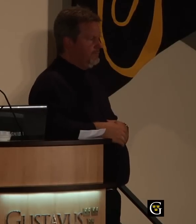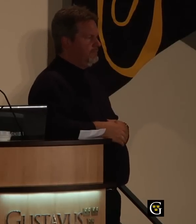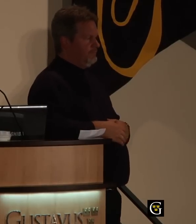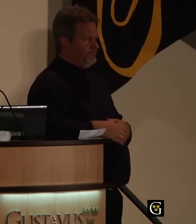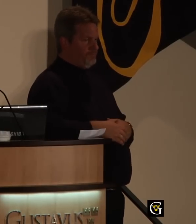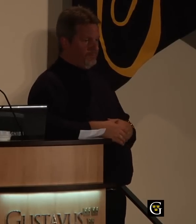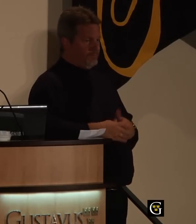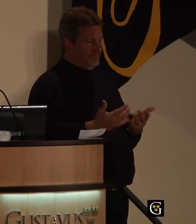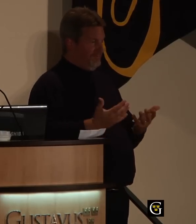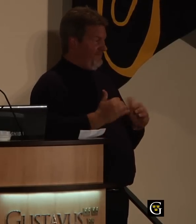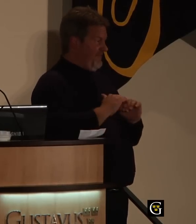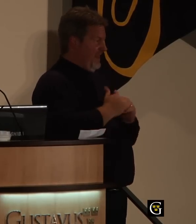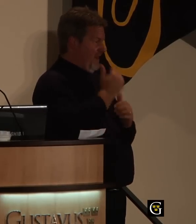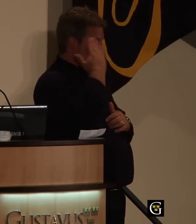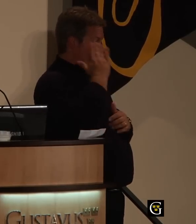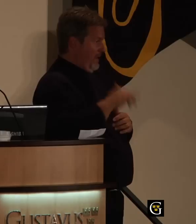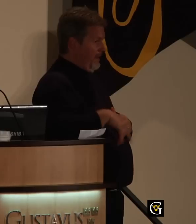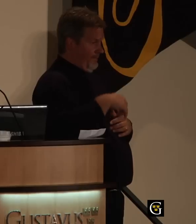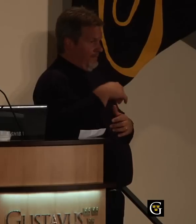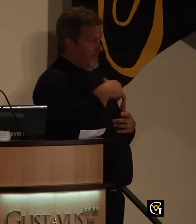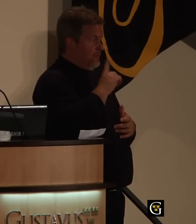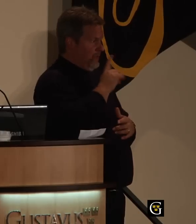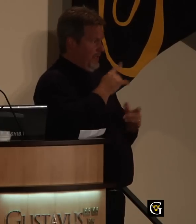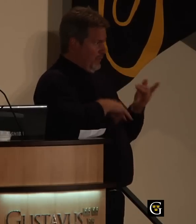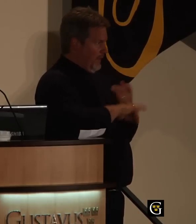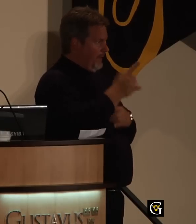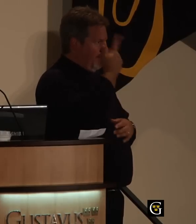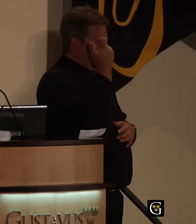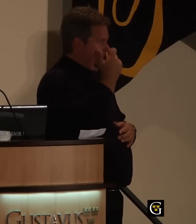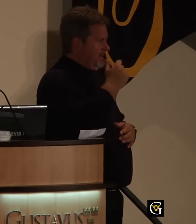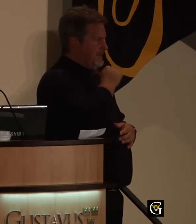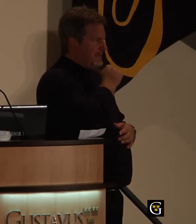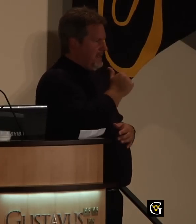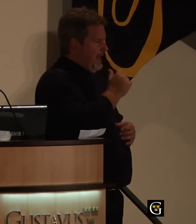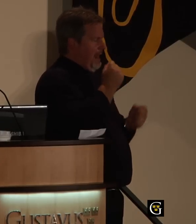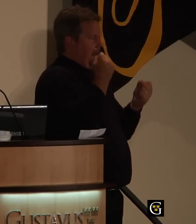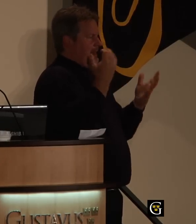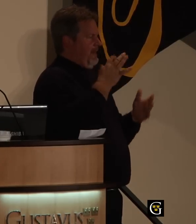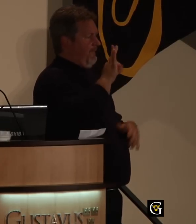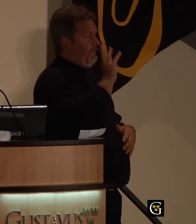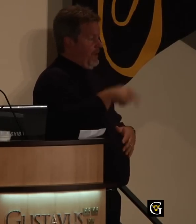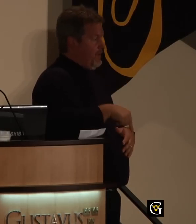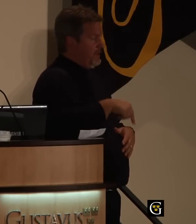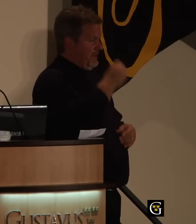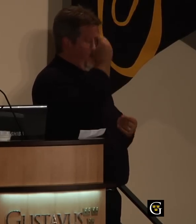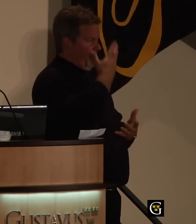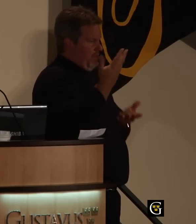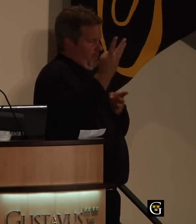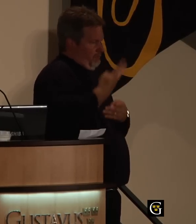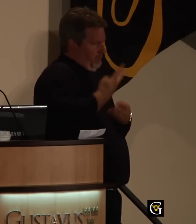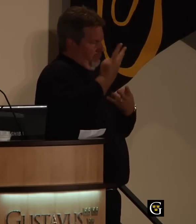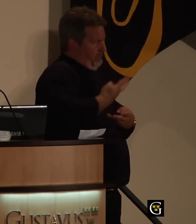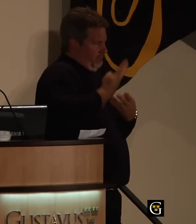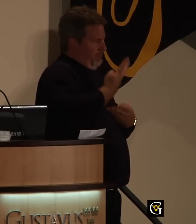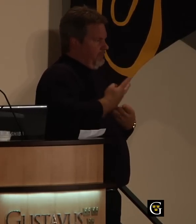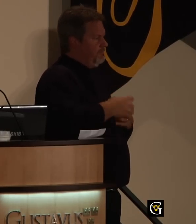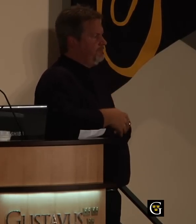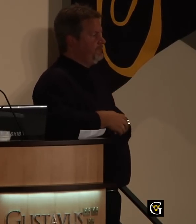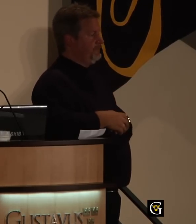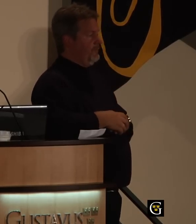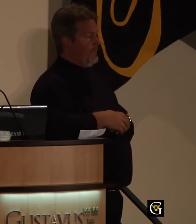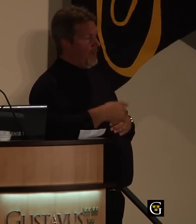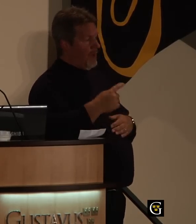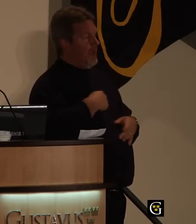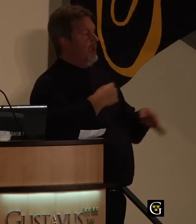It's a little tricky, because you're not getting a lot of frequency information. Now, why eight channels? I told you that my implant